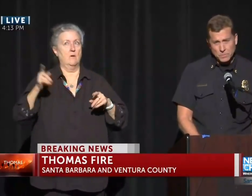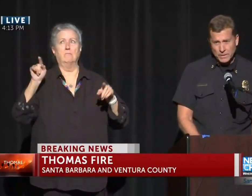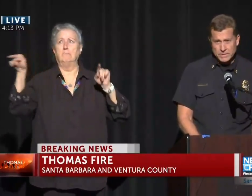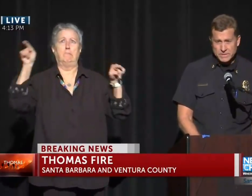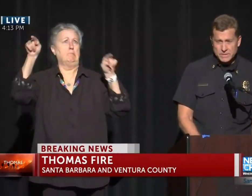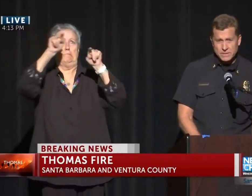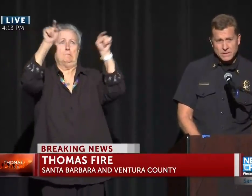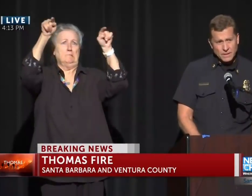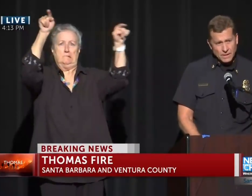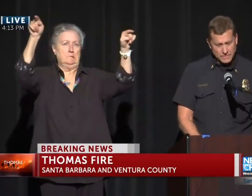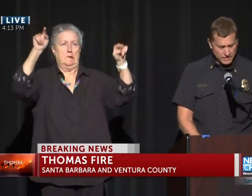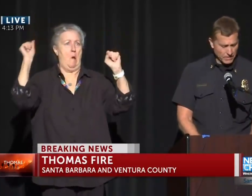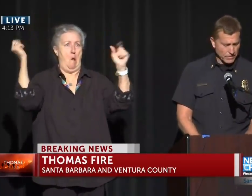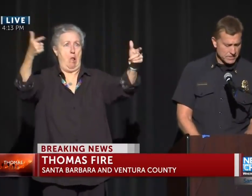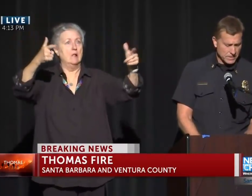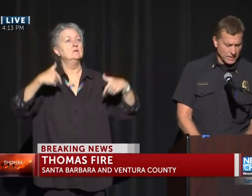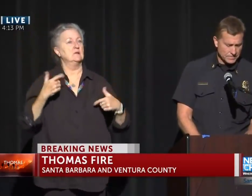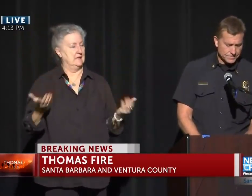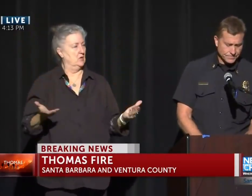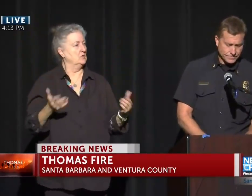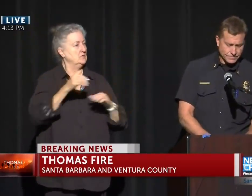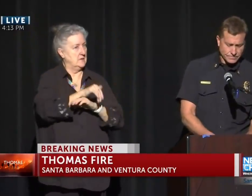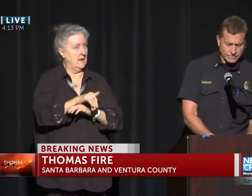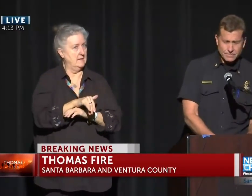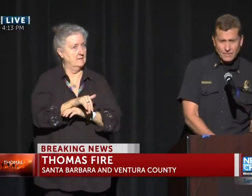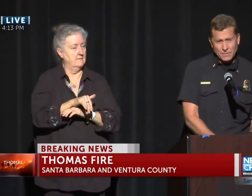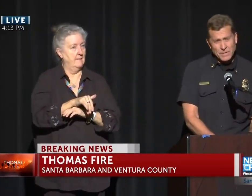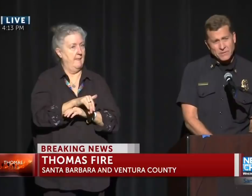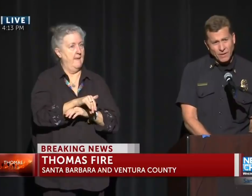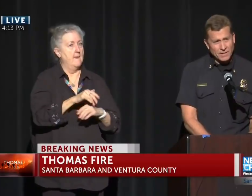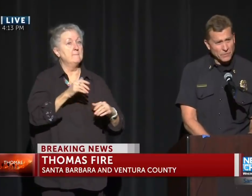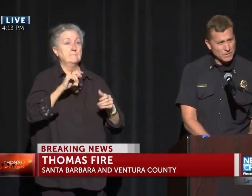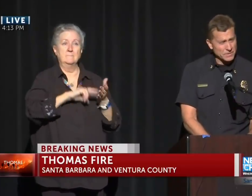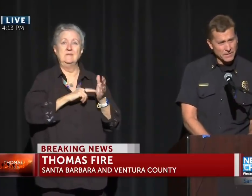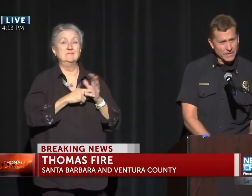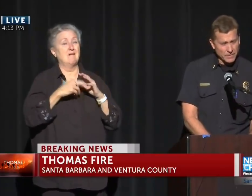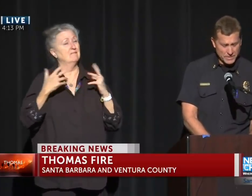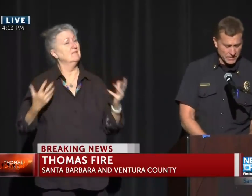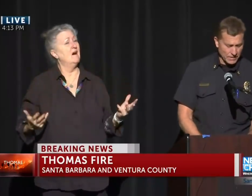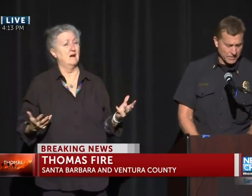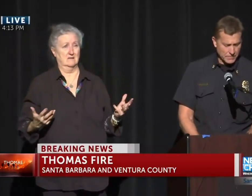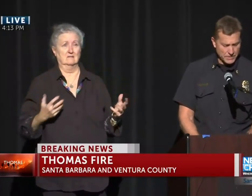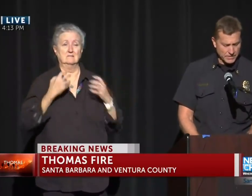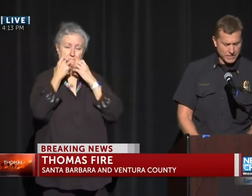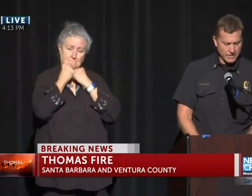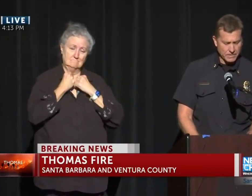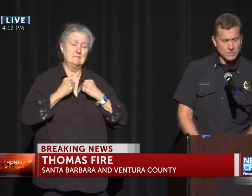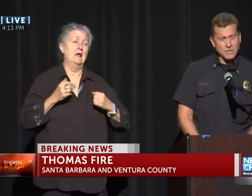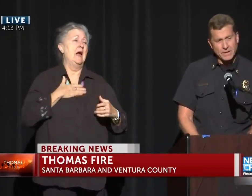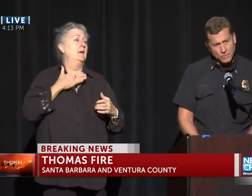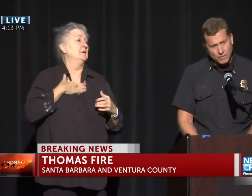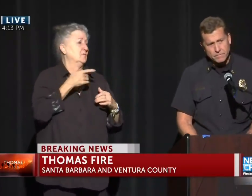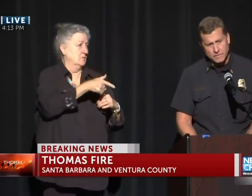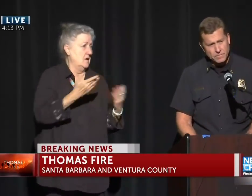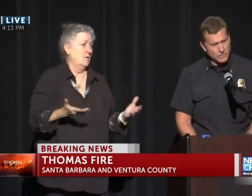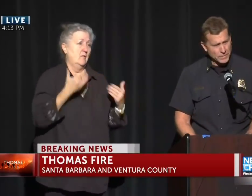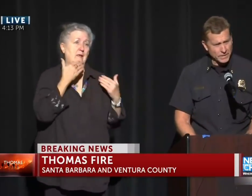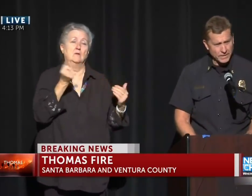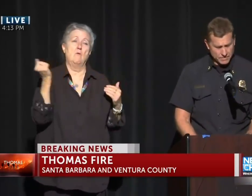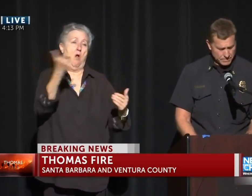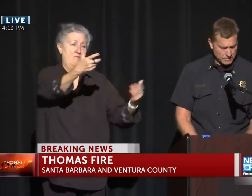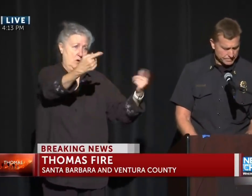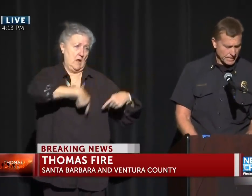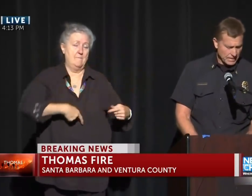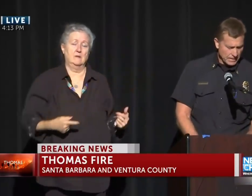various areas and places that are here with us tonight. It means a lot to us that you're here. It means a lot to the community that you're here, so thank you all